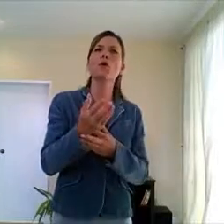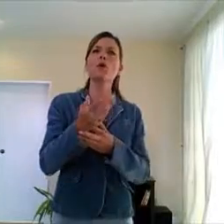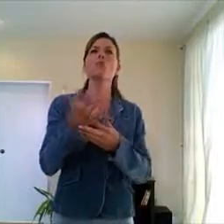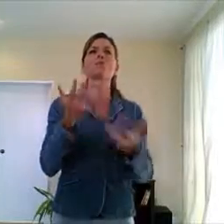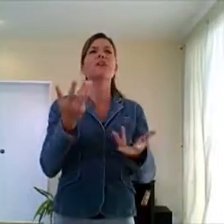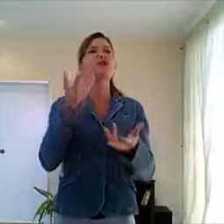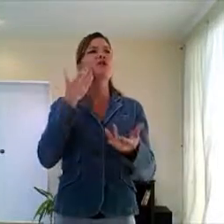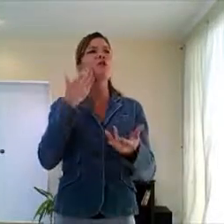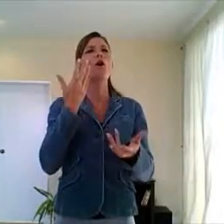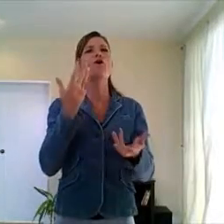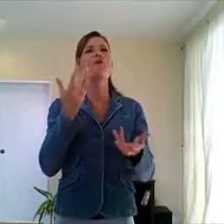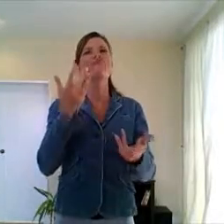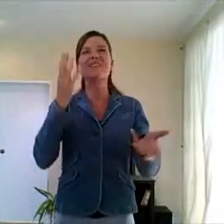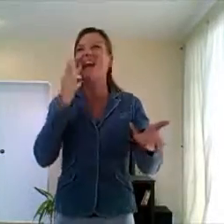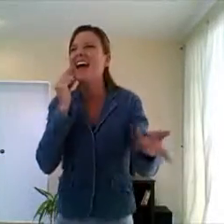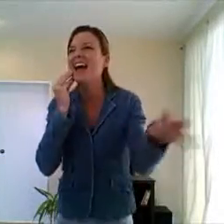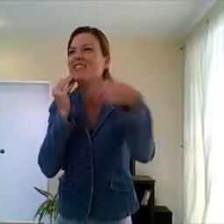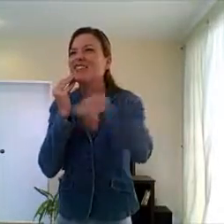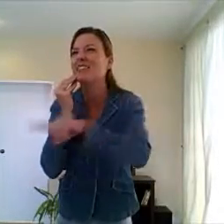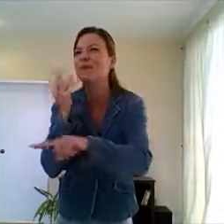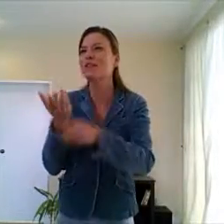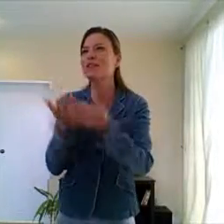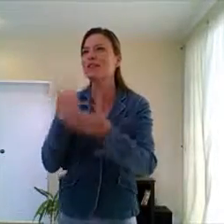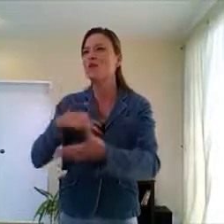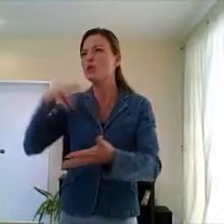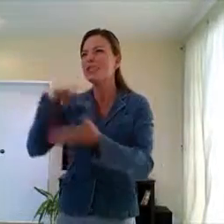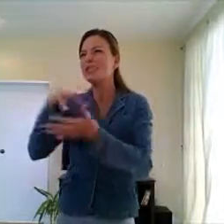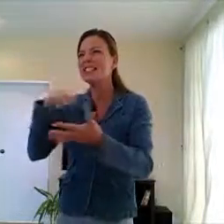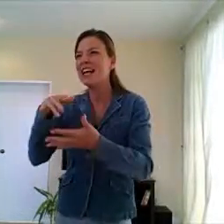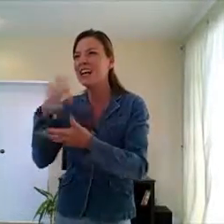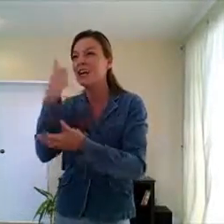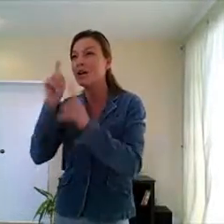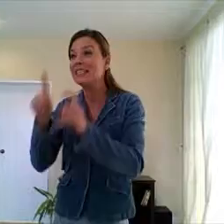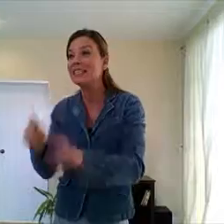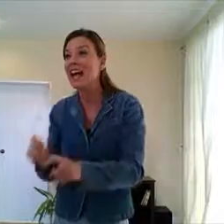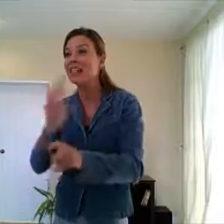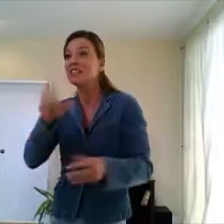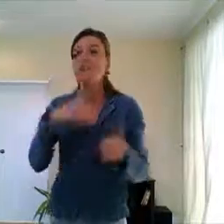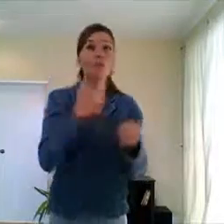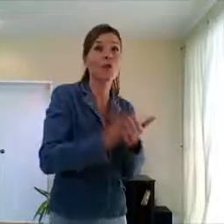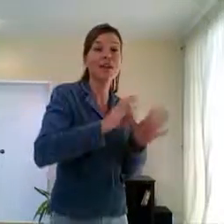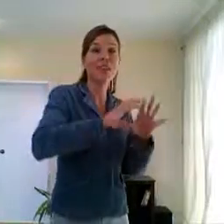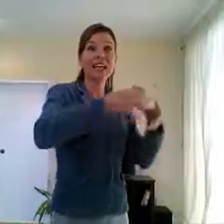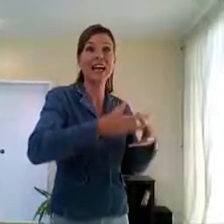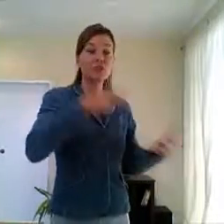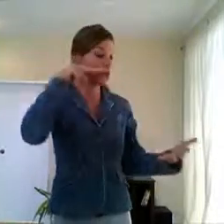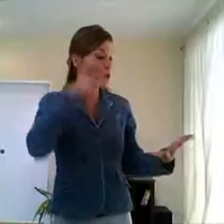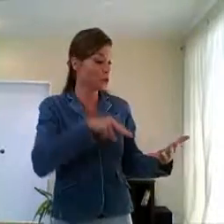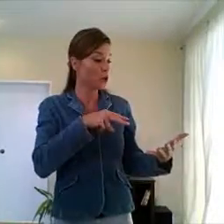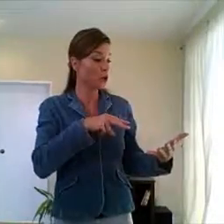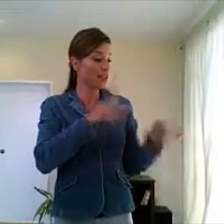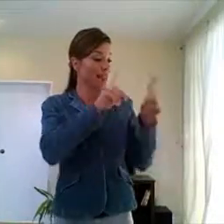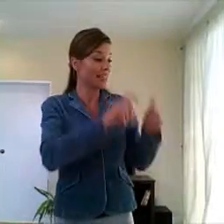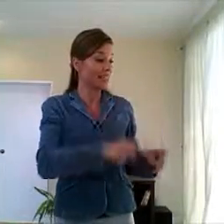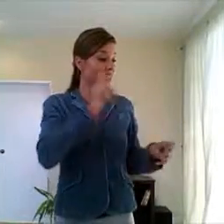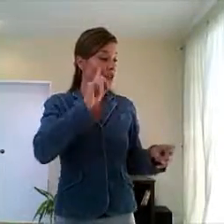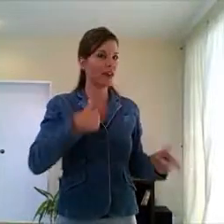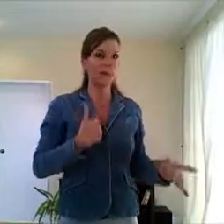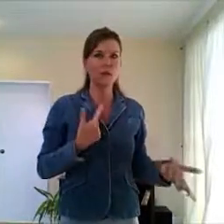got to the test and it looked like nothing you studied was on the test? Okay. Okay, it happens happens all the